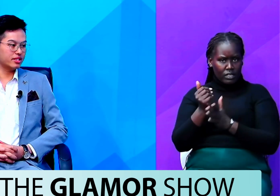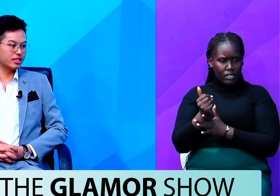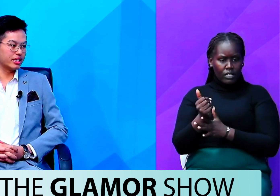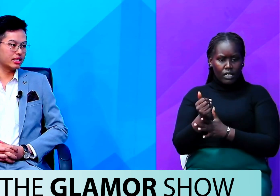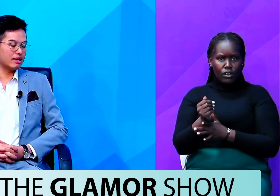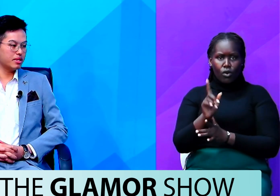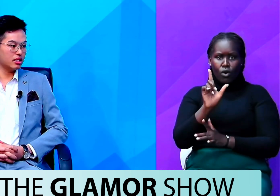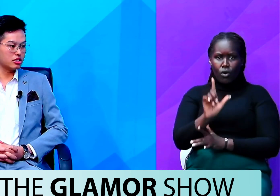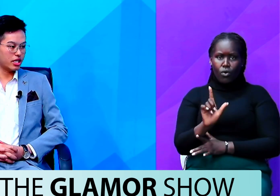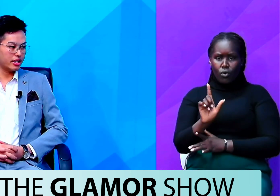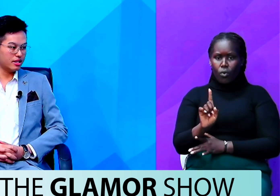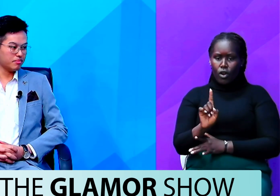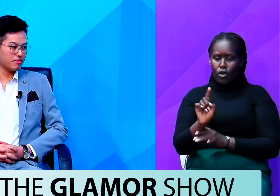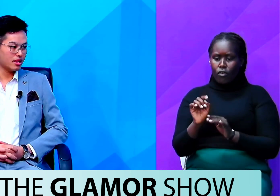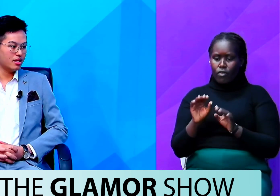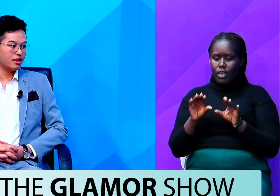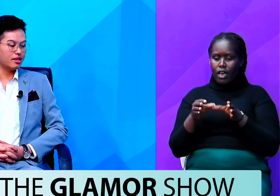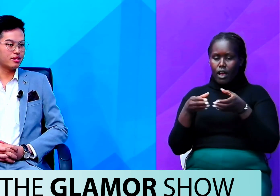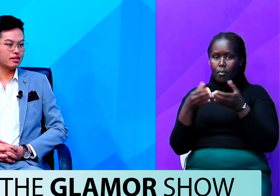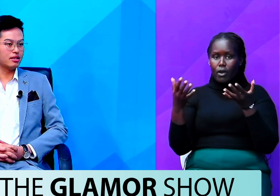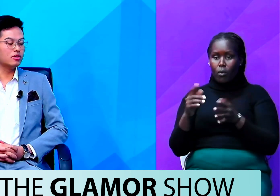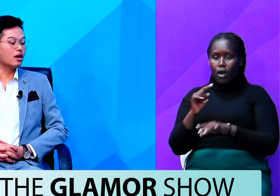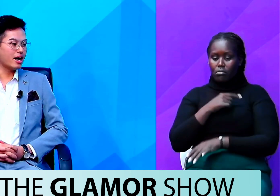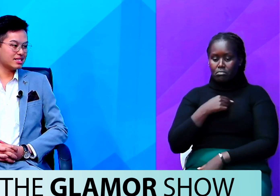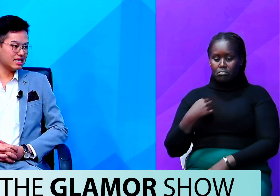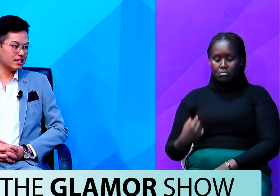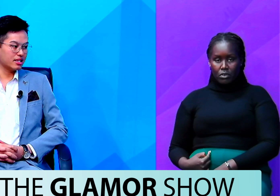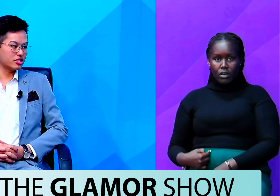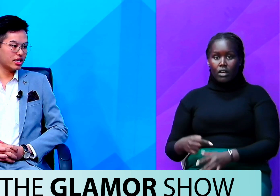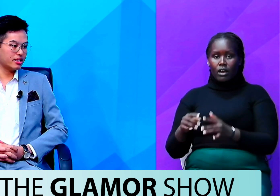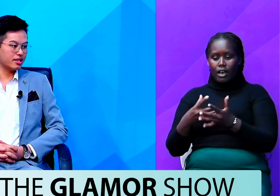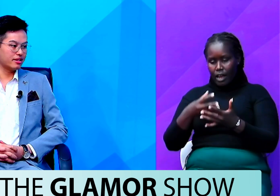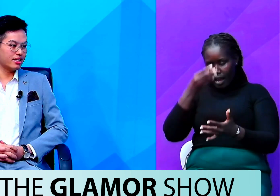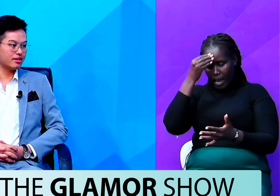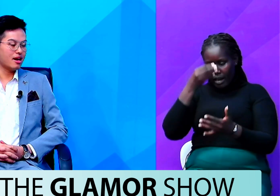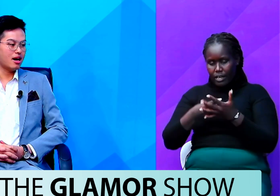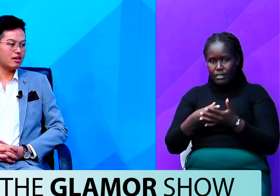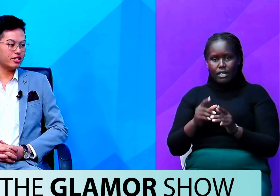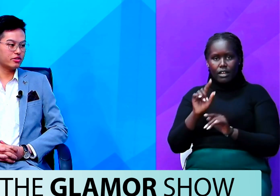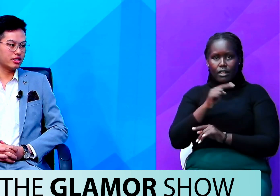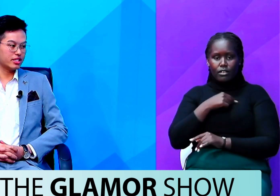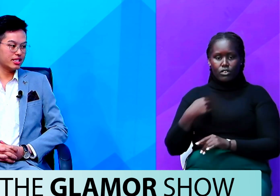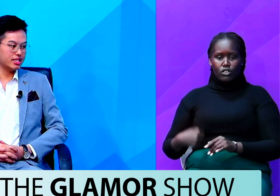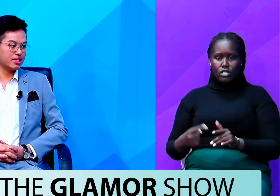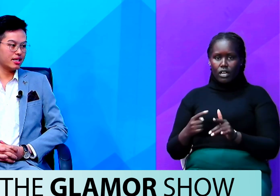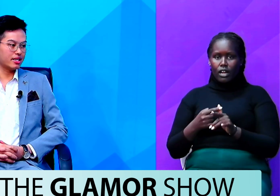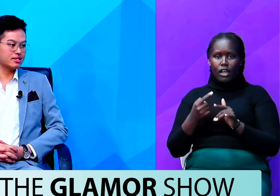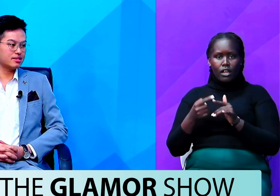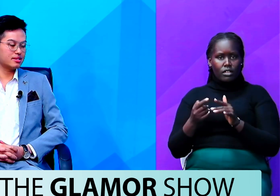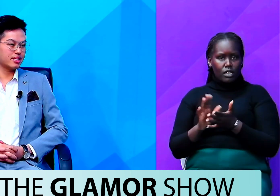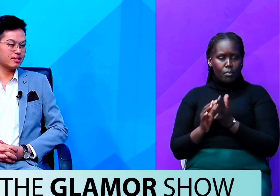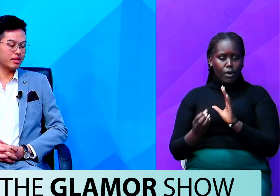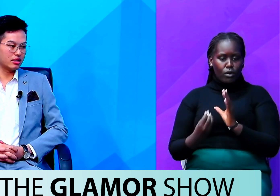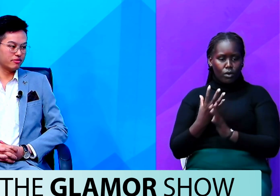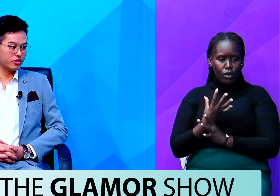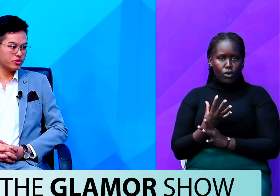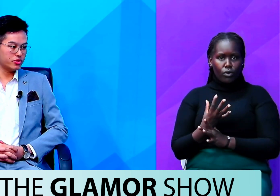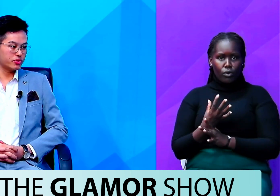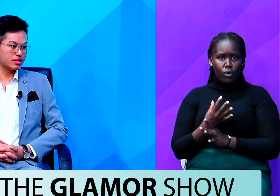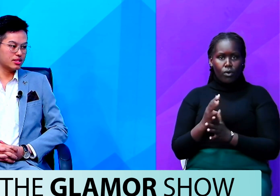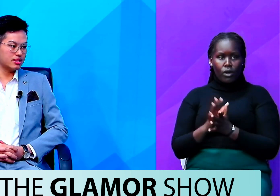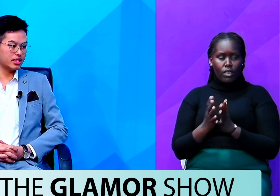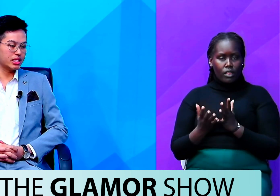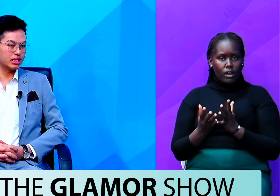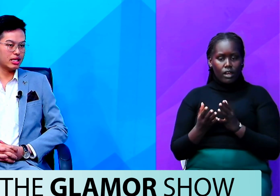of the company in China, and I studied in China, and then after I graduated, I signed my interview